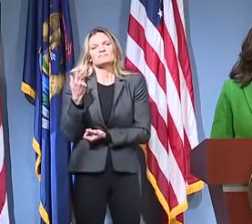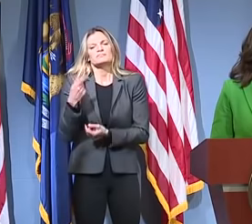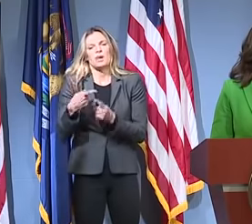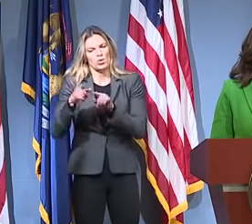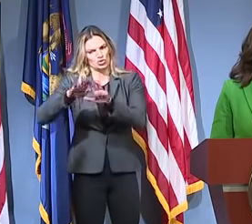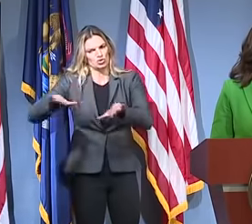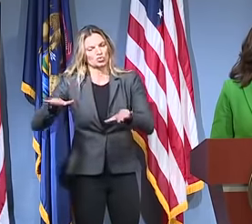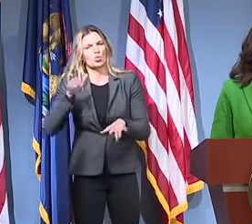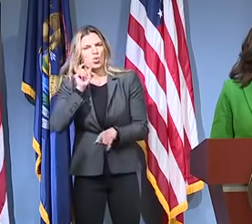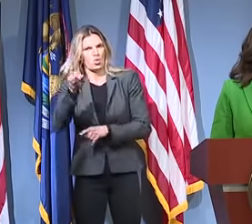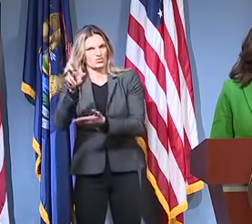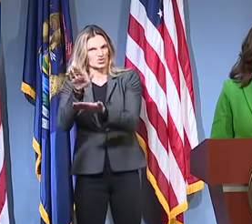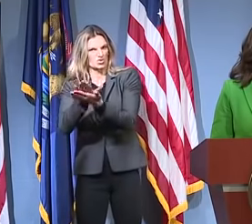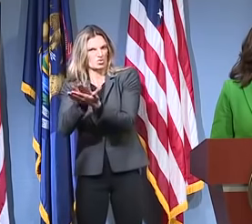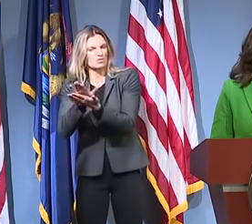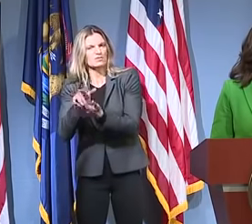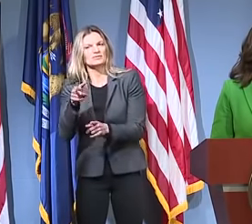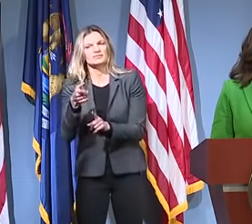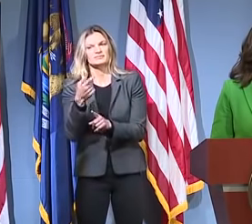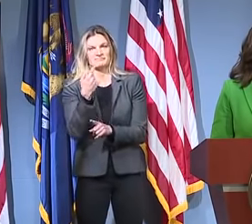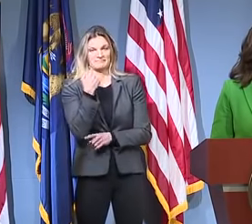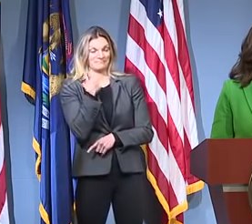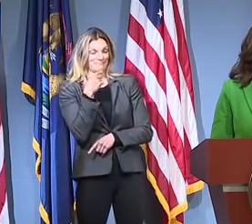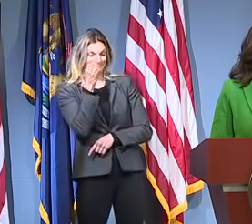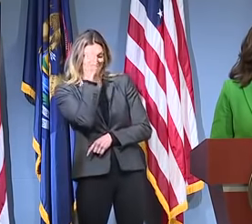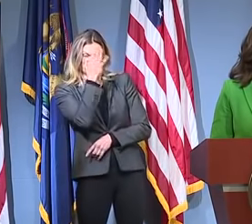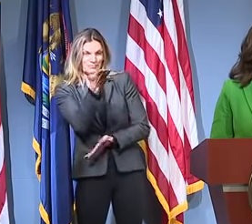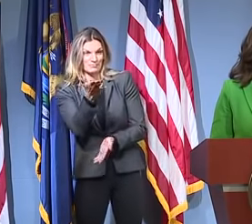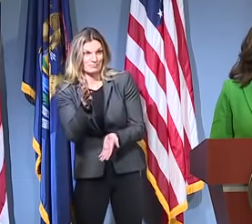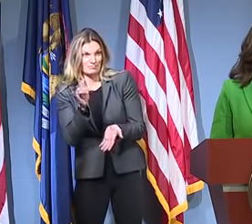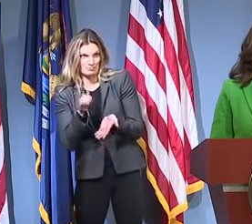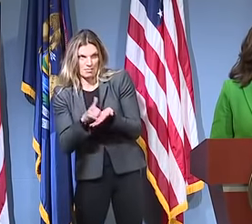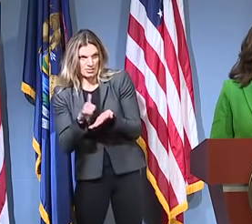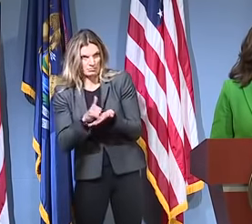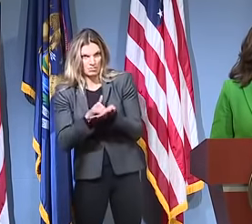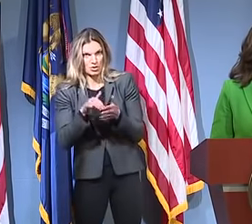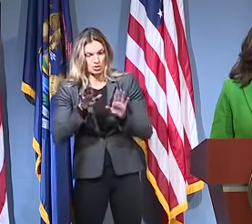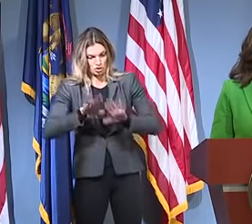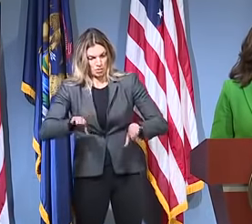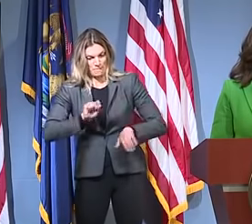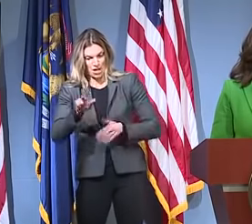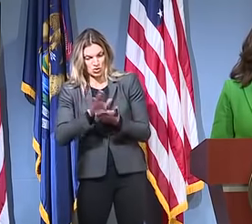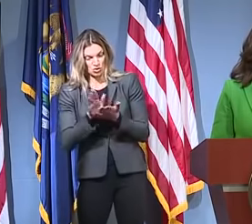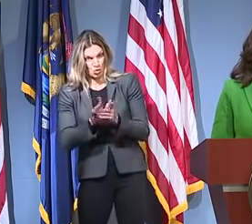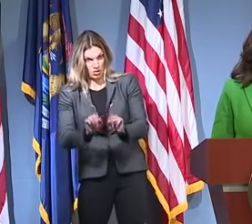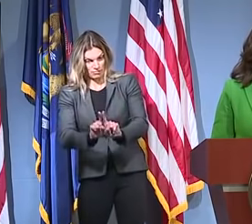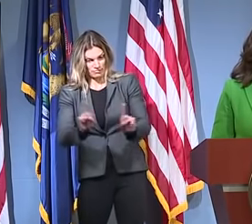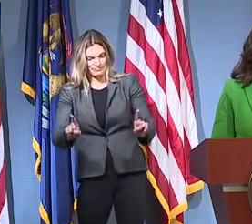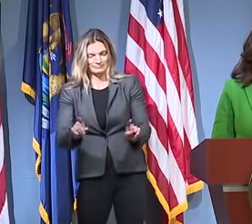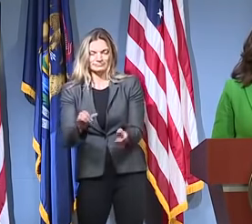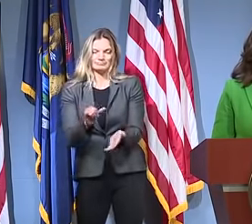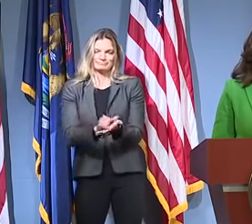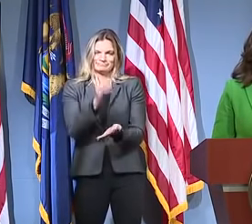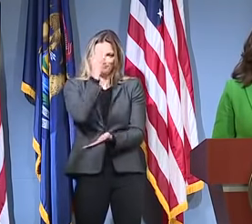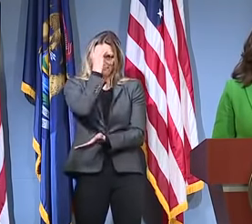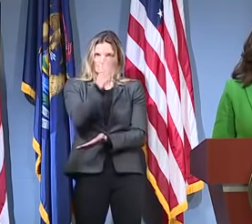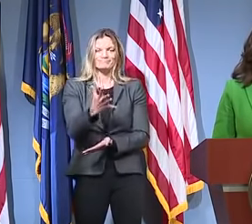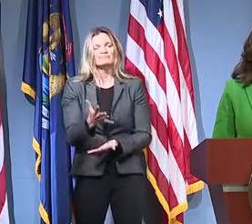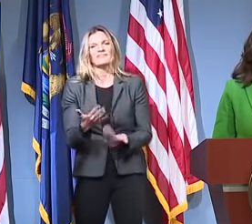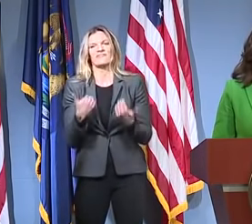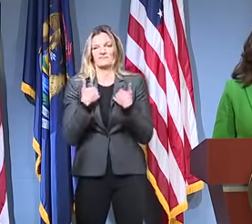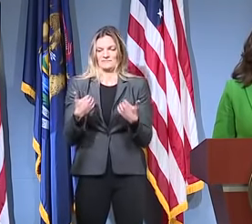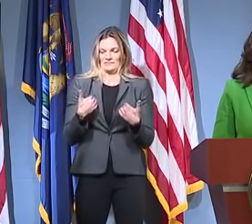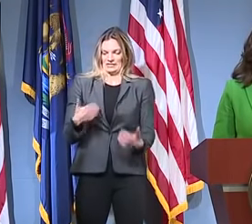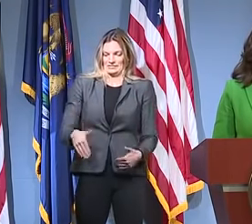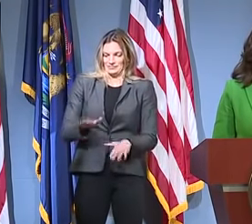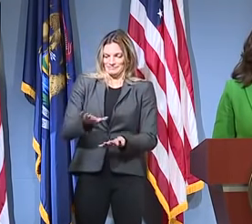is concerned because she believes it is impossible to social distance when kids go back to school just because of the physical limitations.